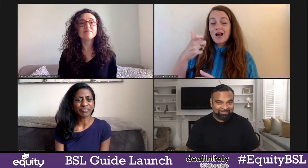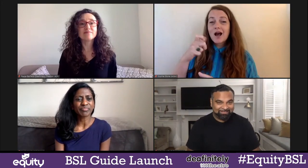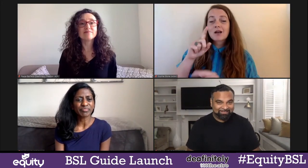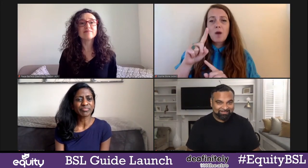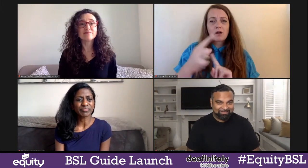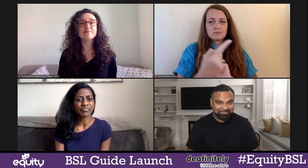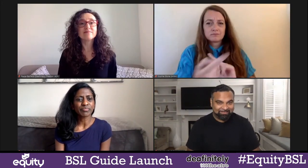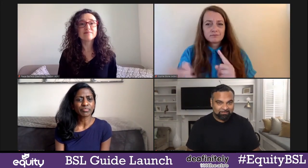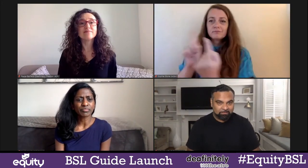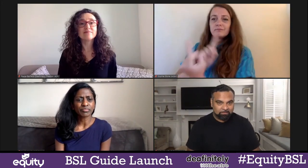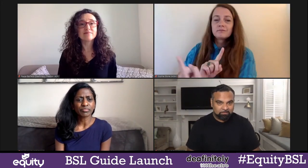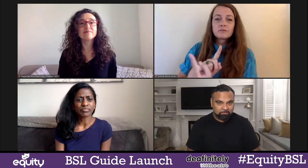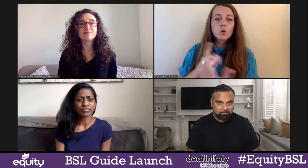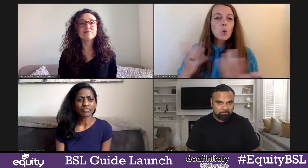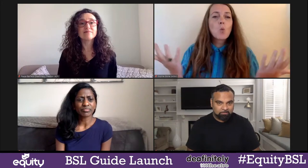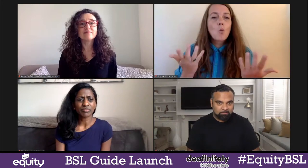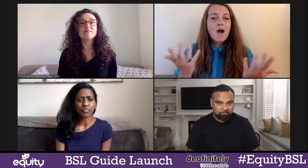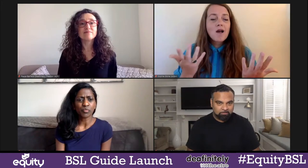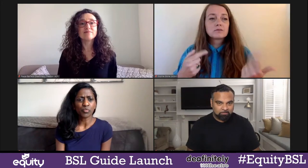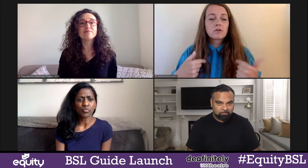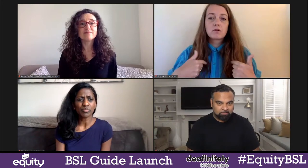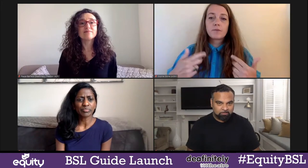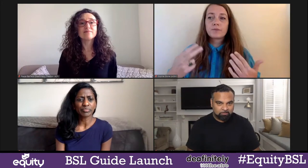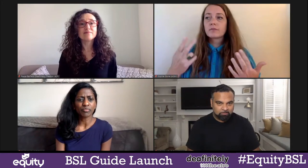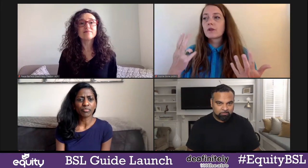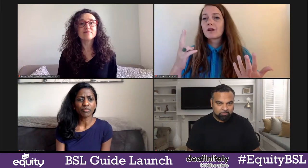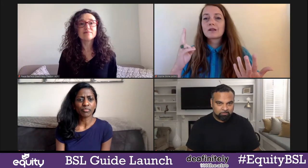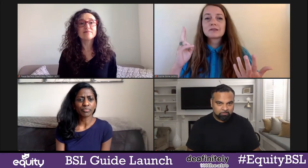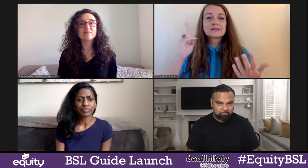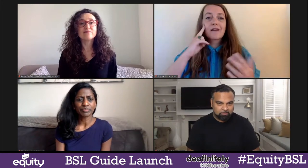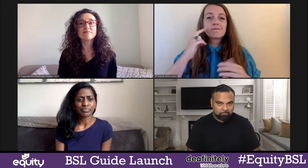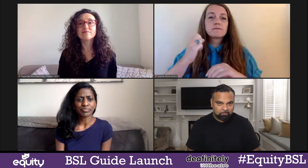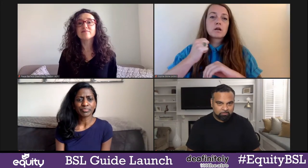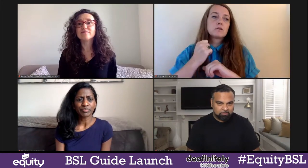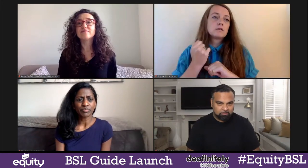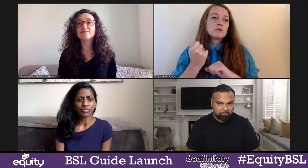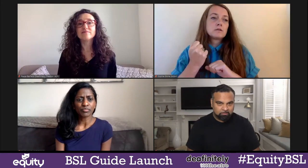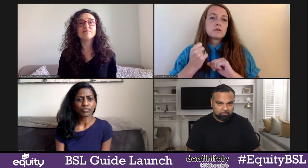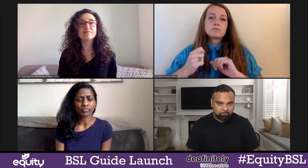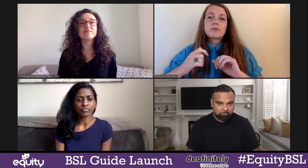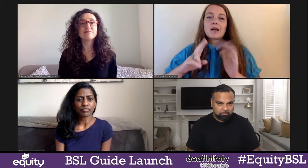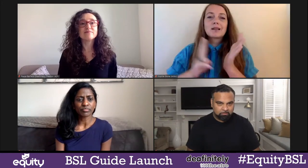going through the process of learning. But the other way around, where is the